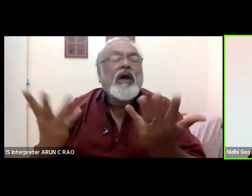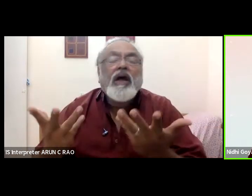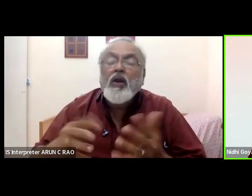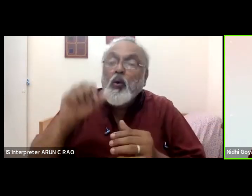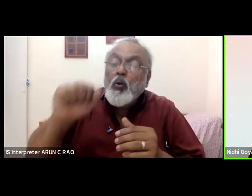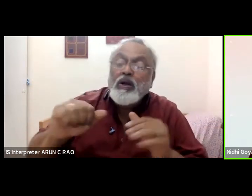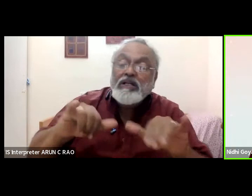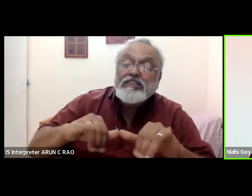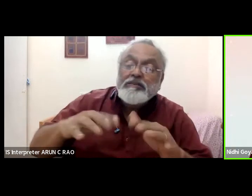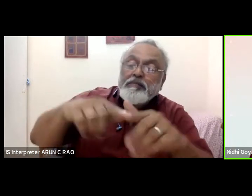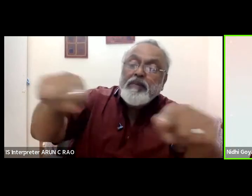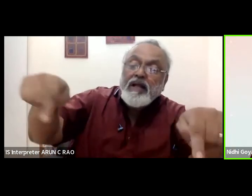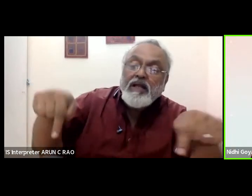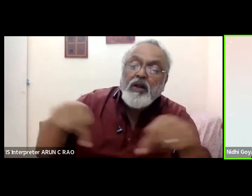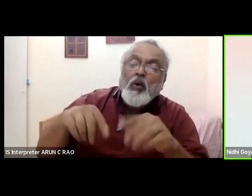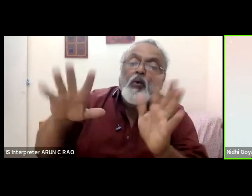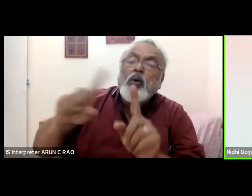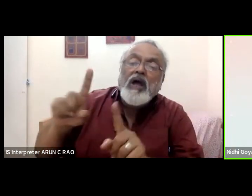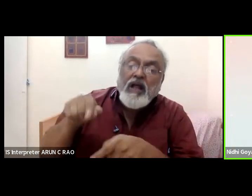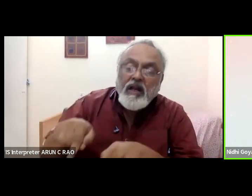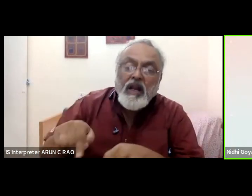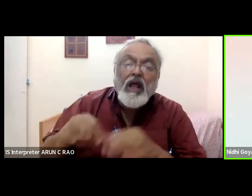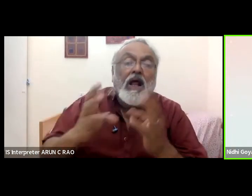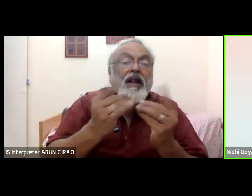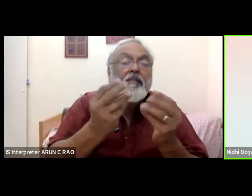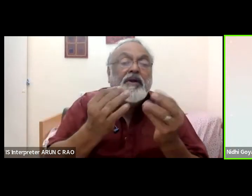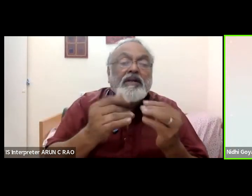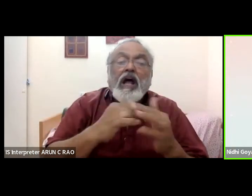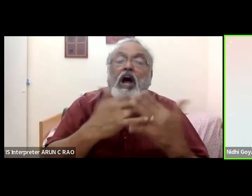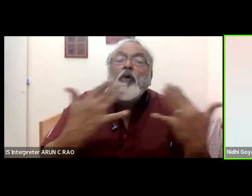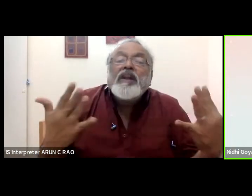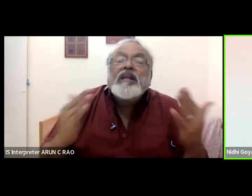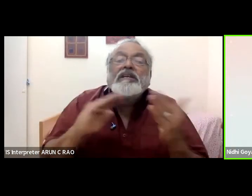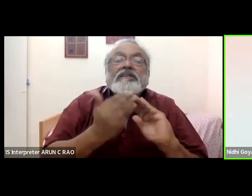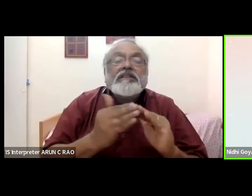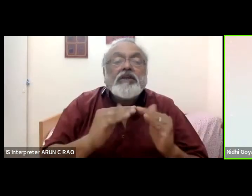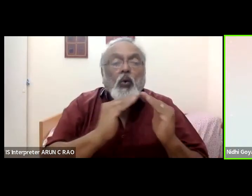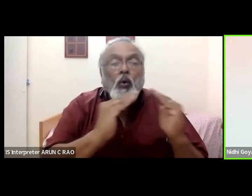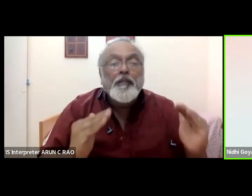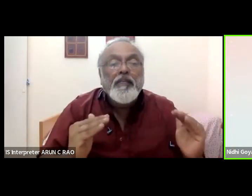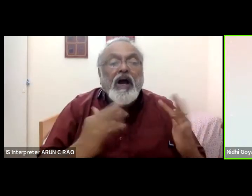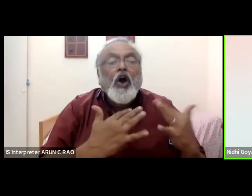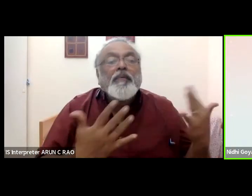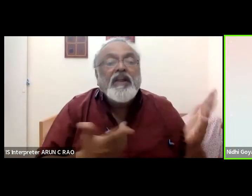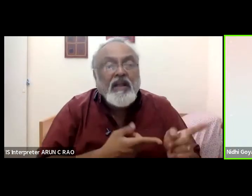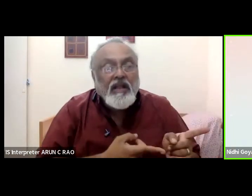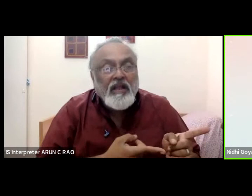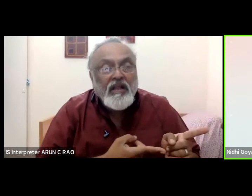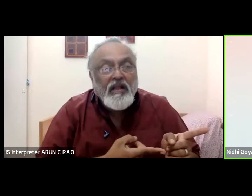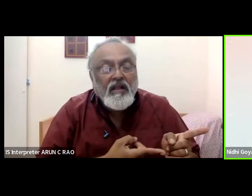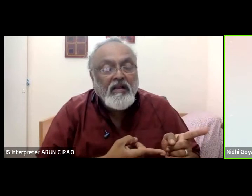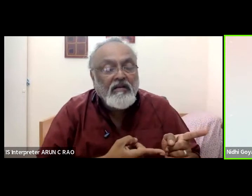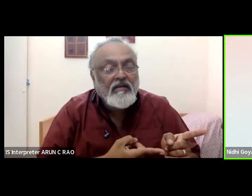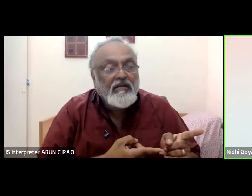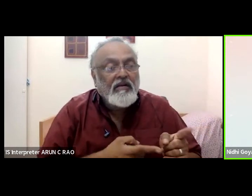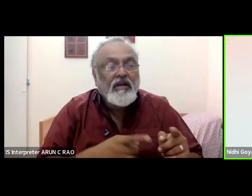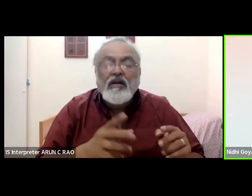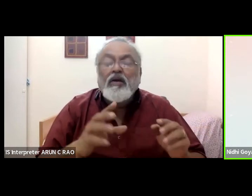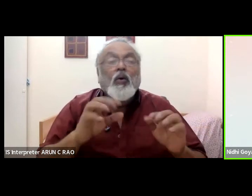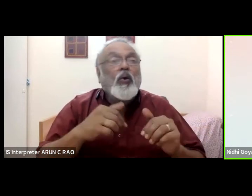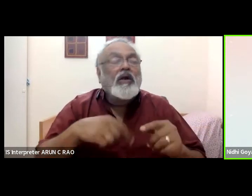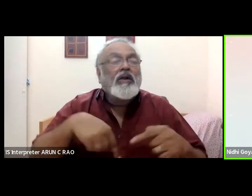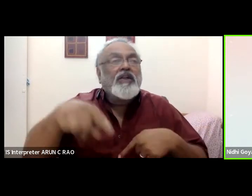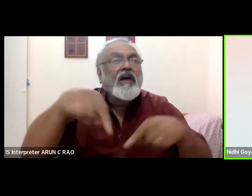occupy, and how many of them are currently living in cities, and what is the mobility that they're looking at